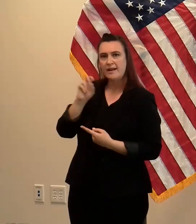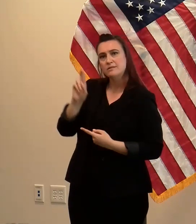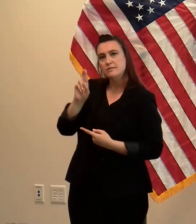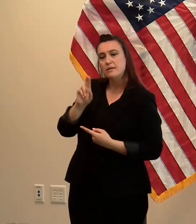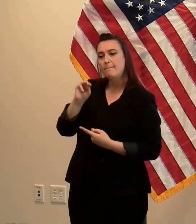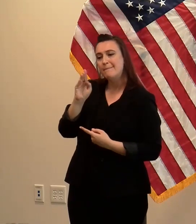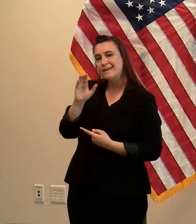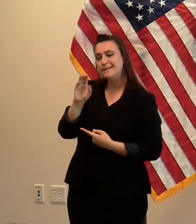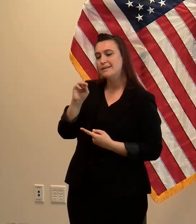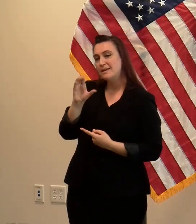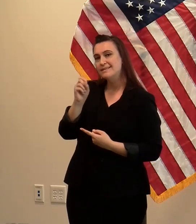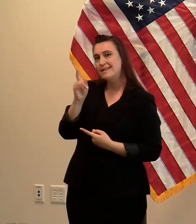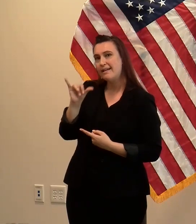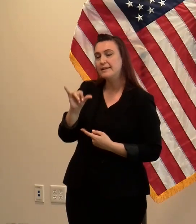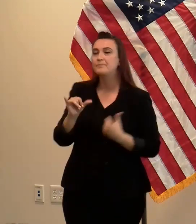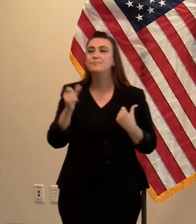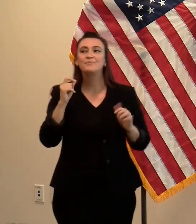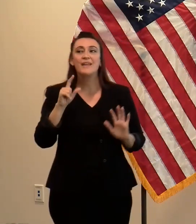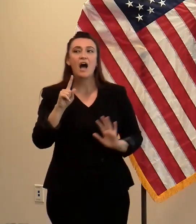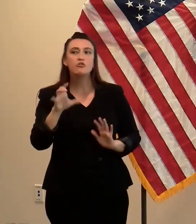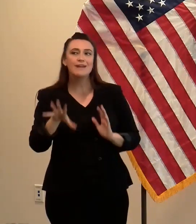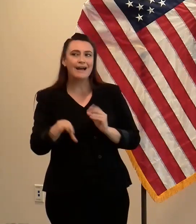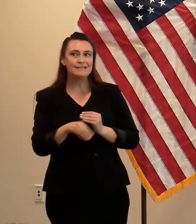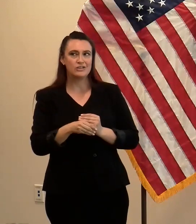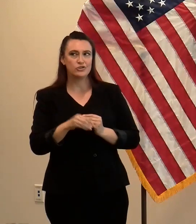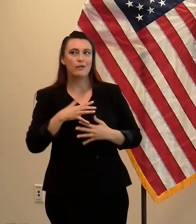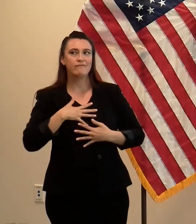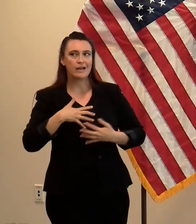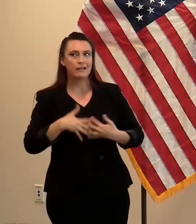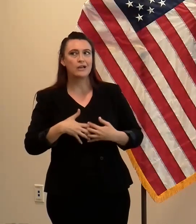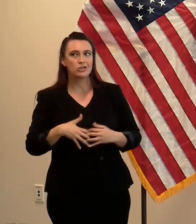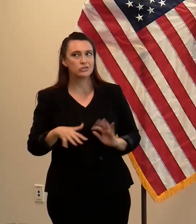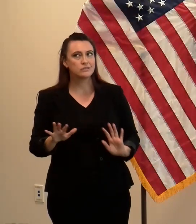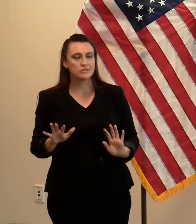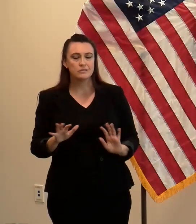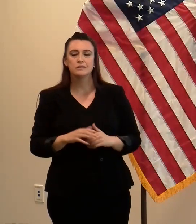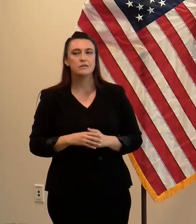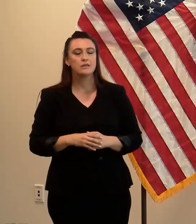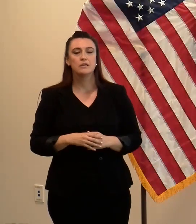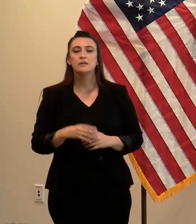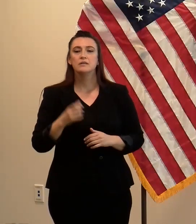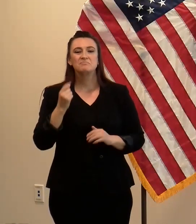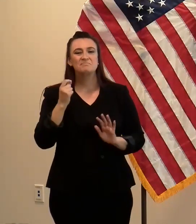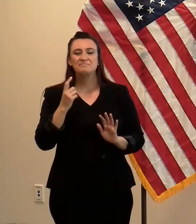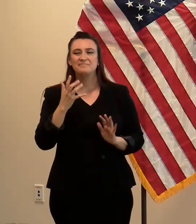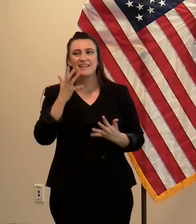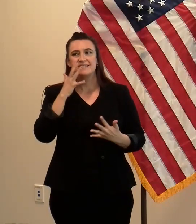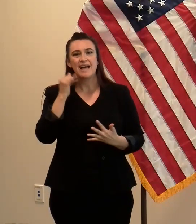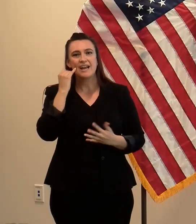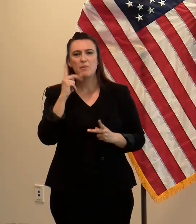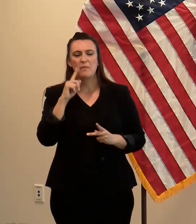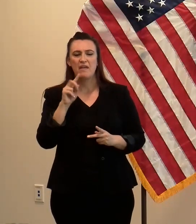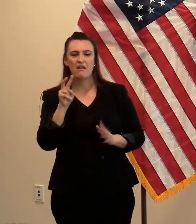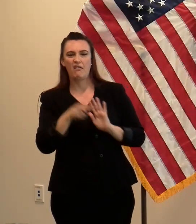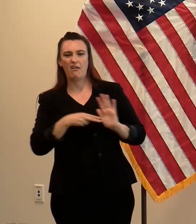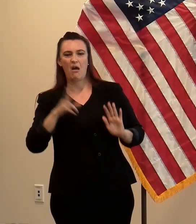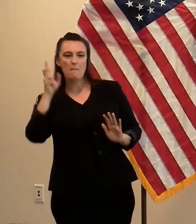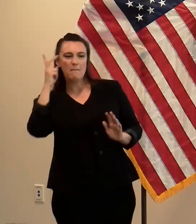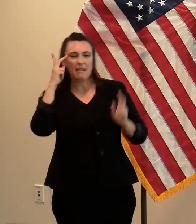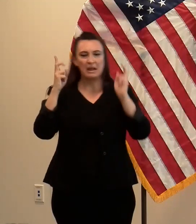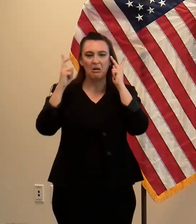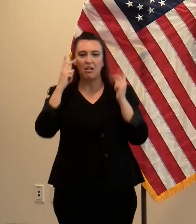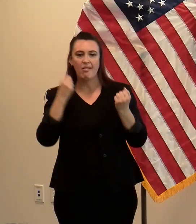Listen, I want to say it was 100 additional ventilators, and it's a shame that anyone would ascribe politics when